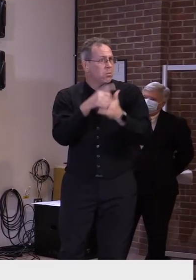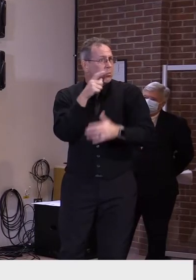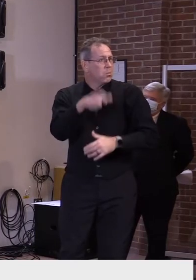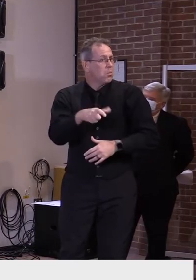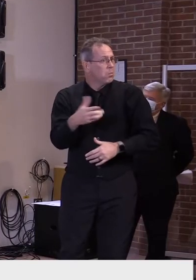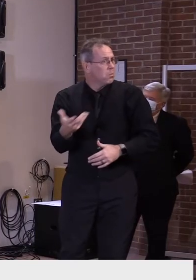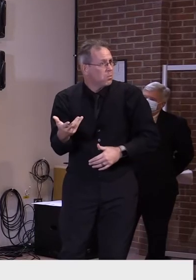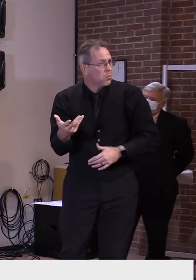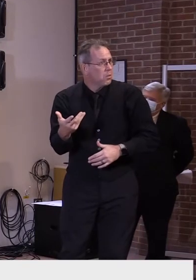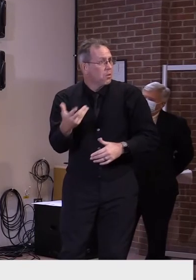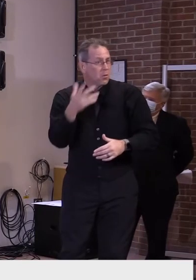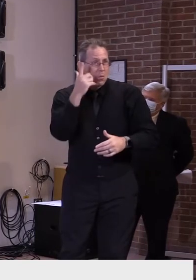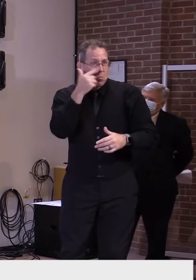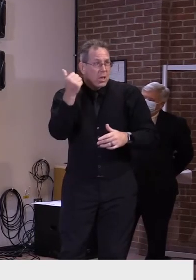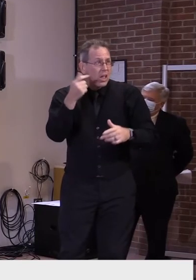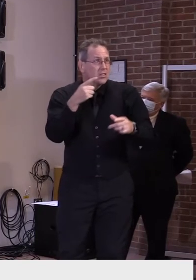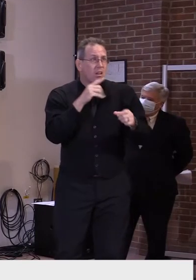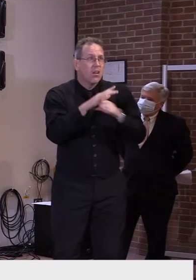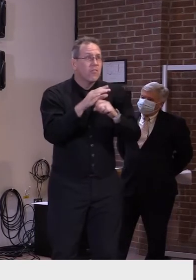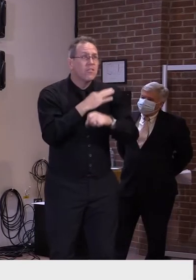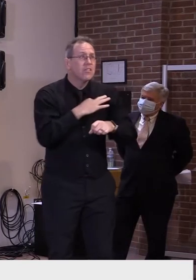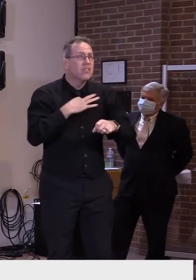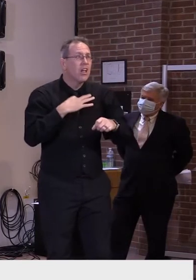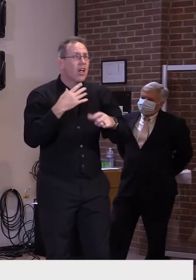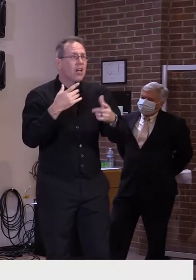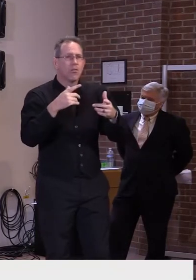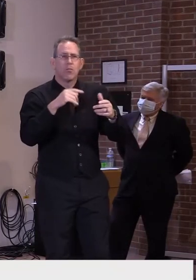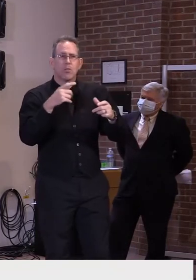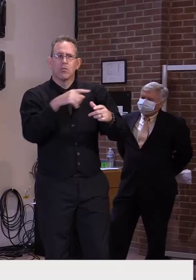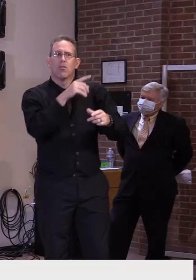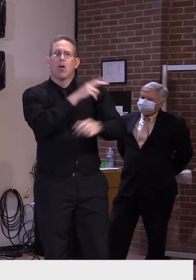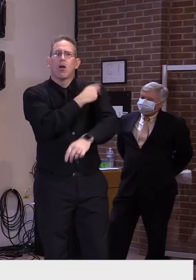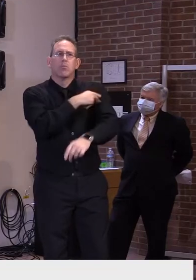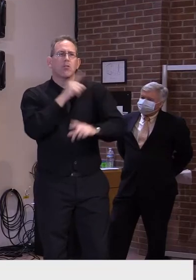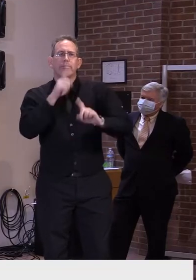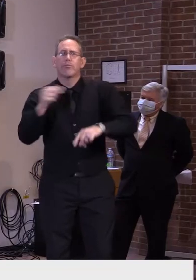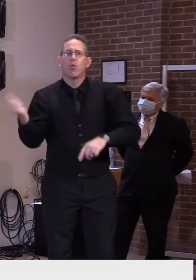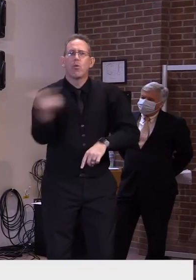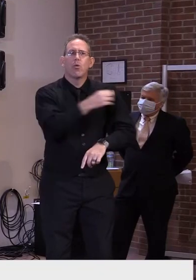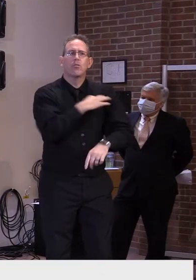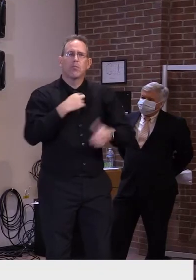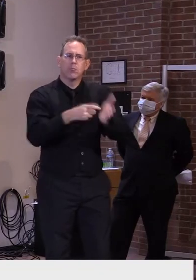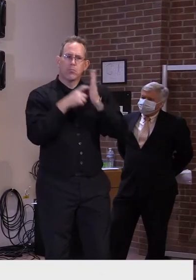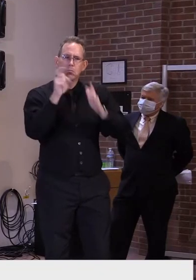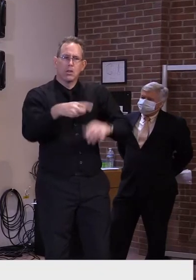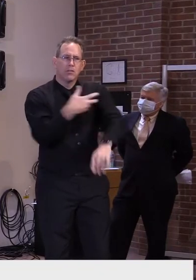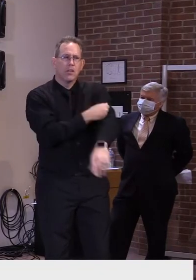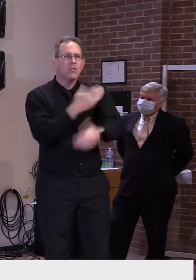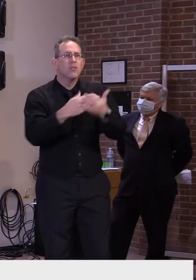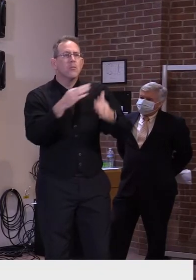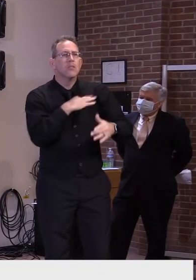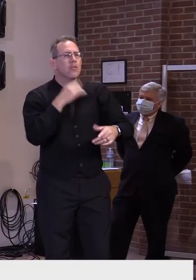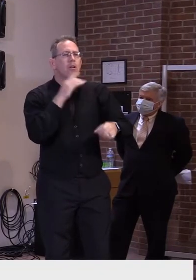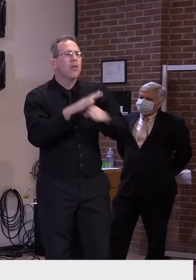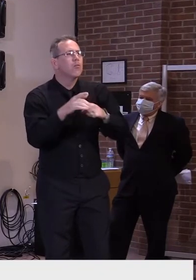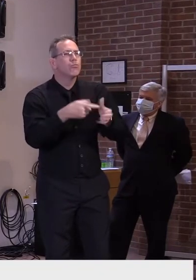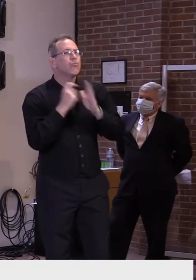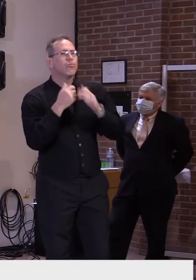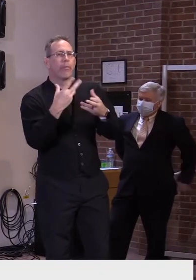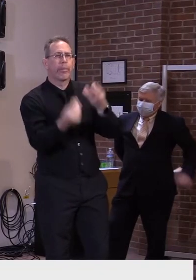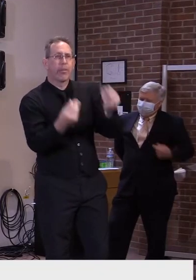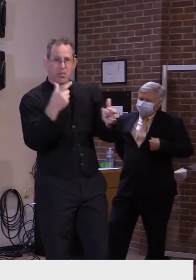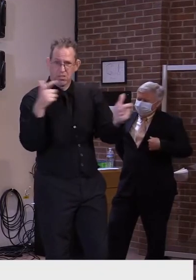worsen as we near January 4th, the Biden administration deadline for 100% hospital